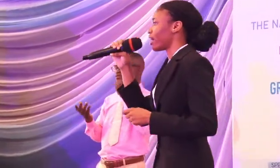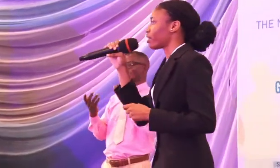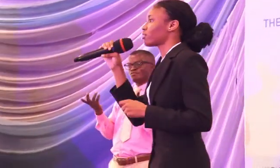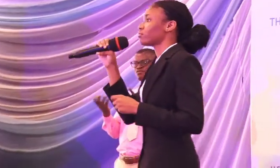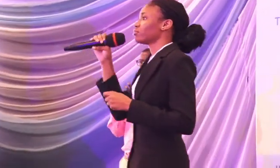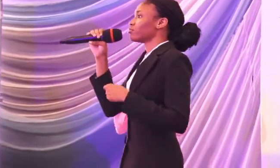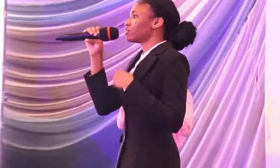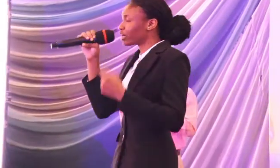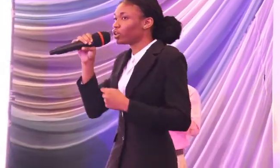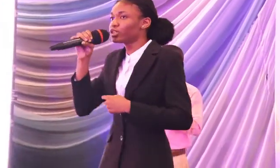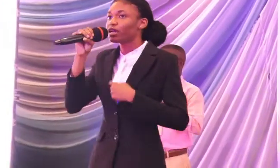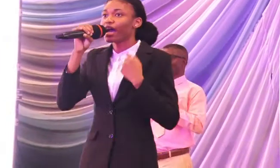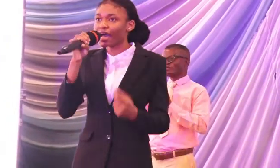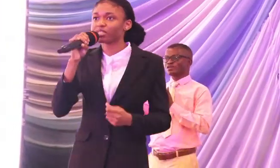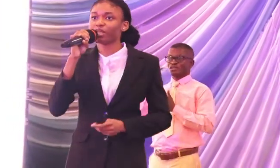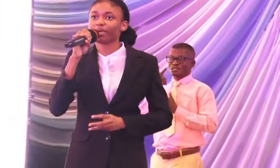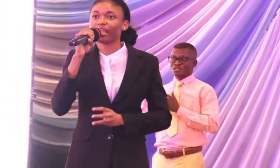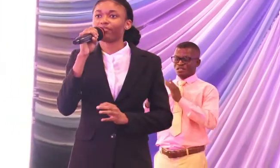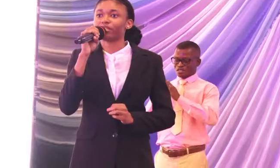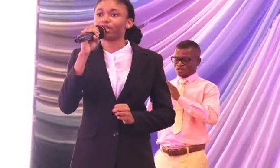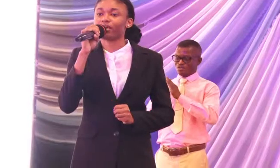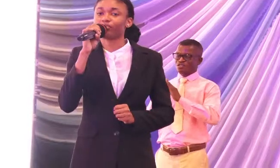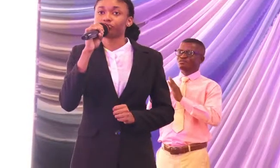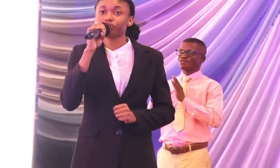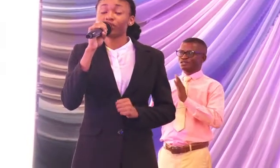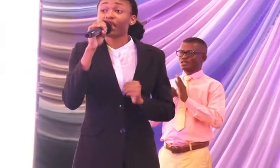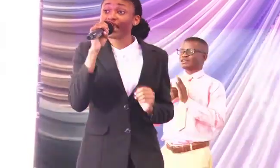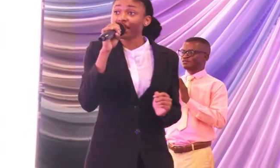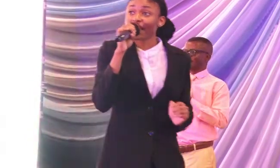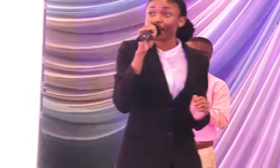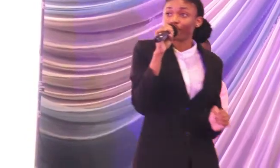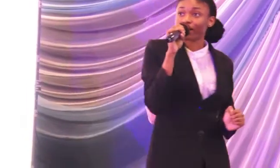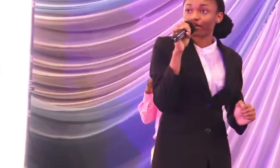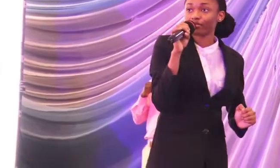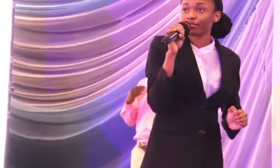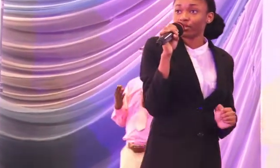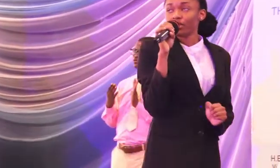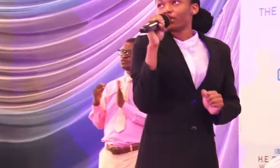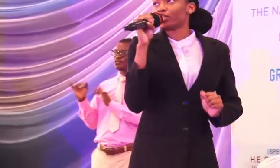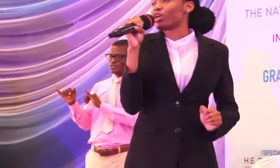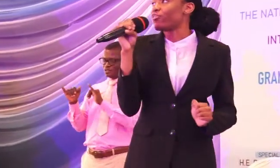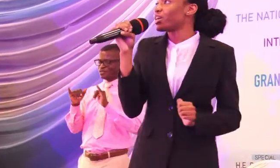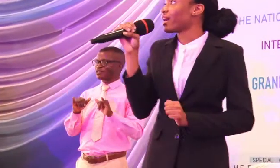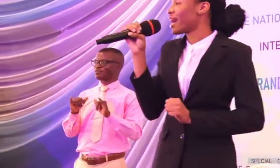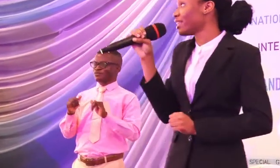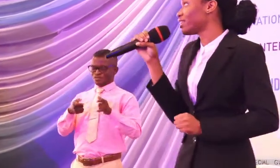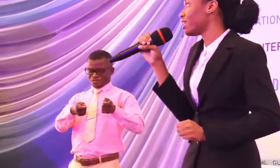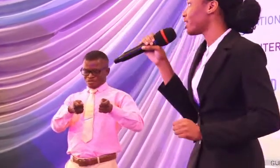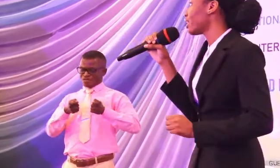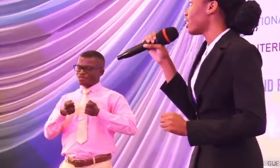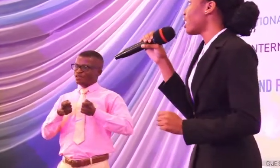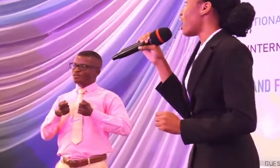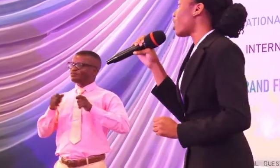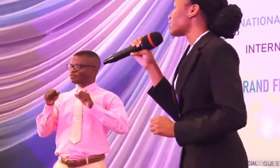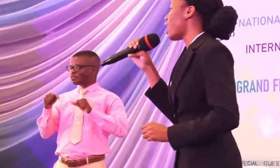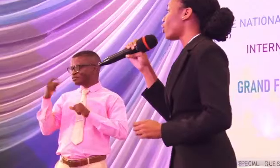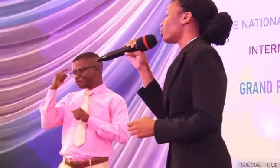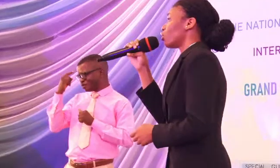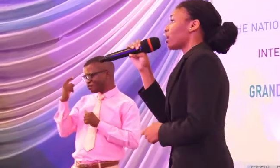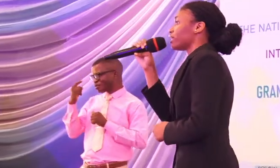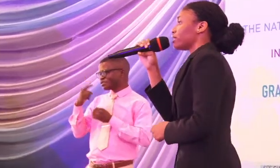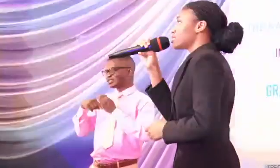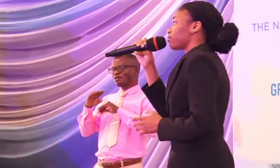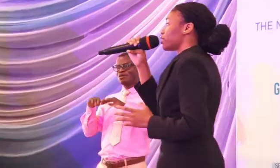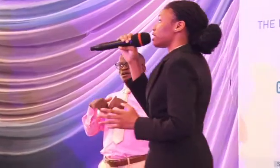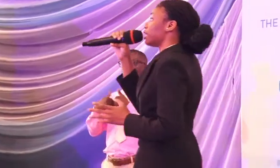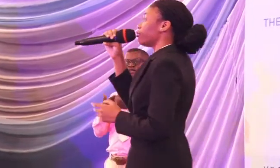are like, technology has made my life easier. In like manner, the trafficker can think about how he no